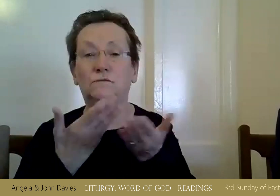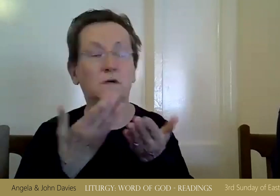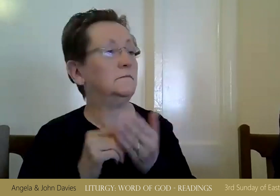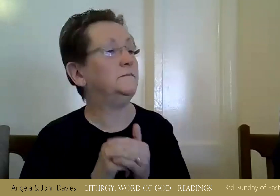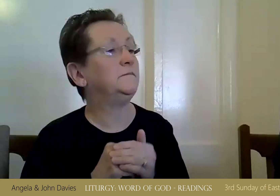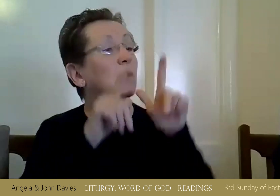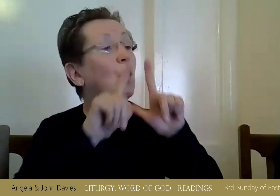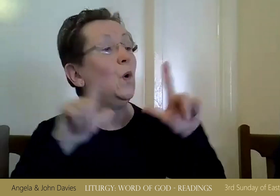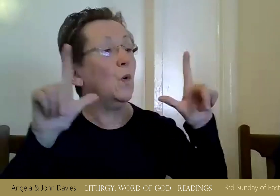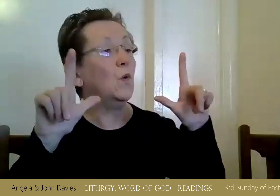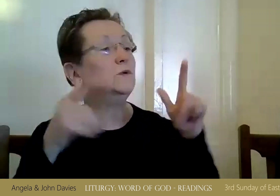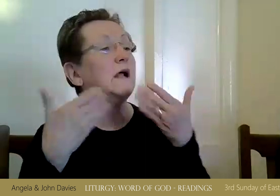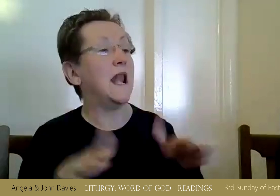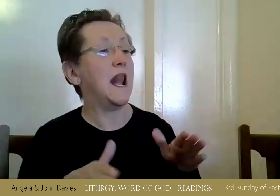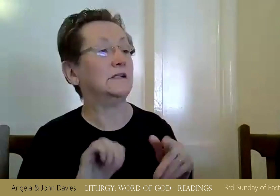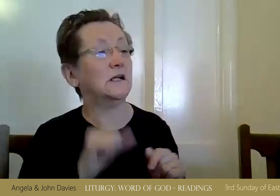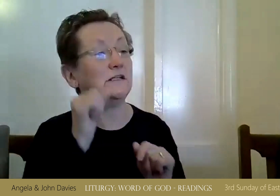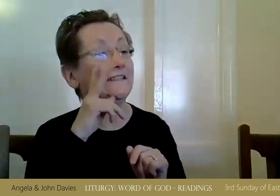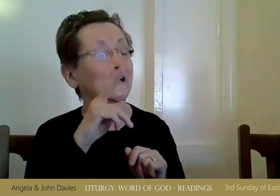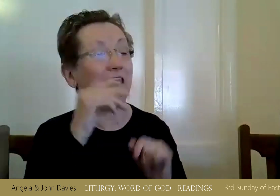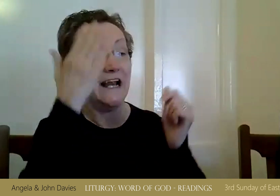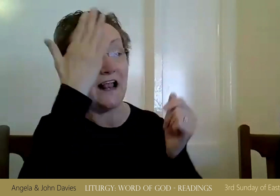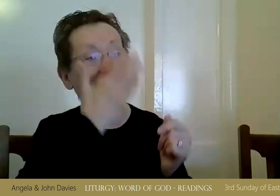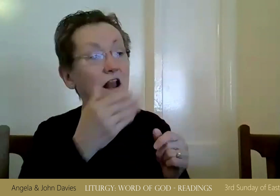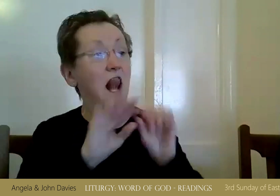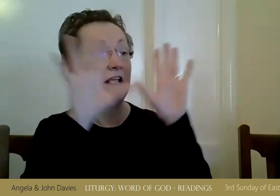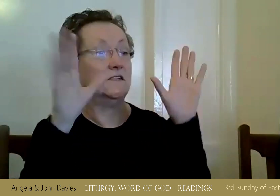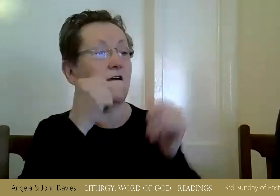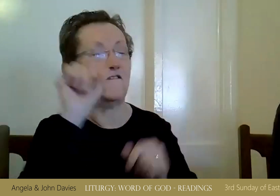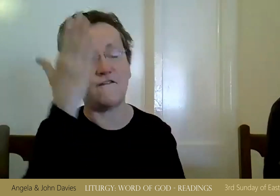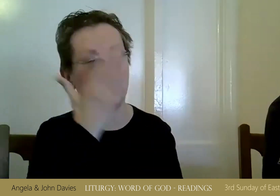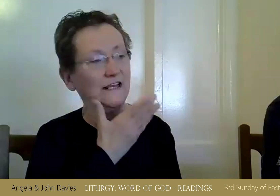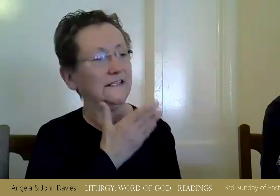Response, Lord, let us see the light of your face.